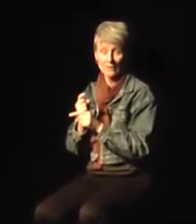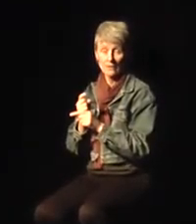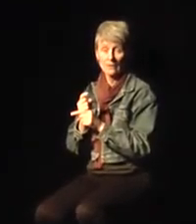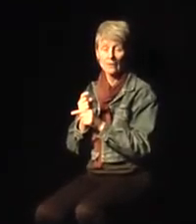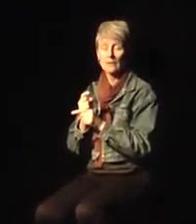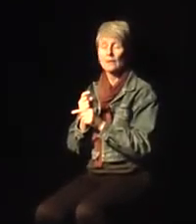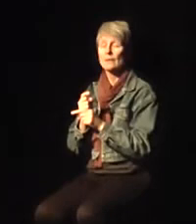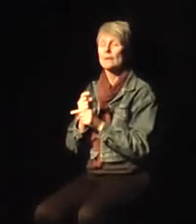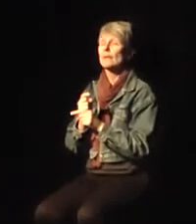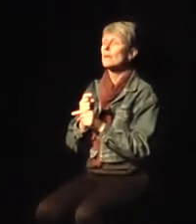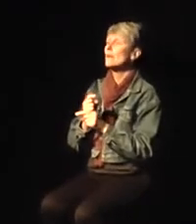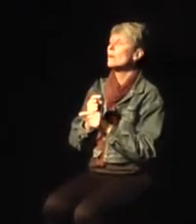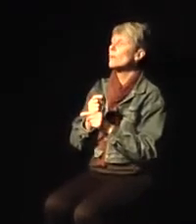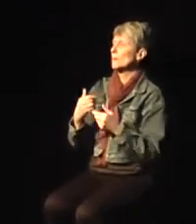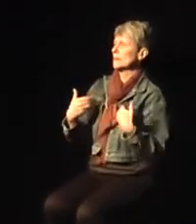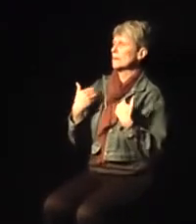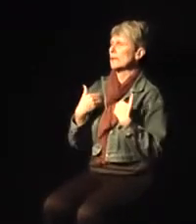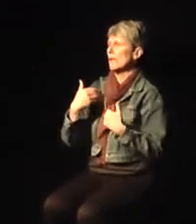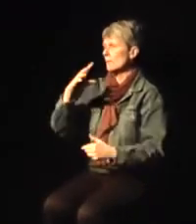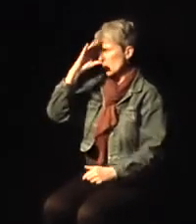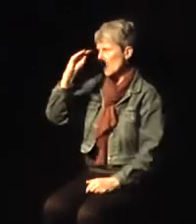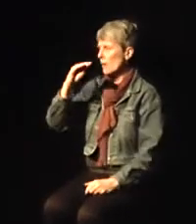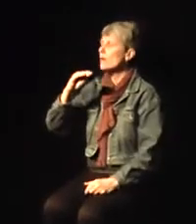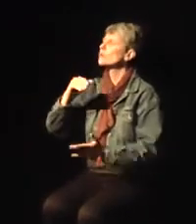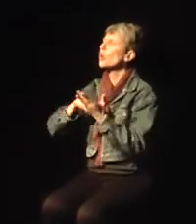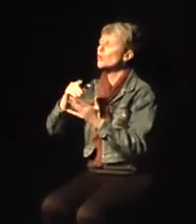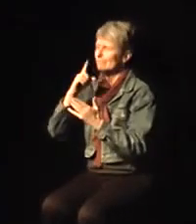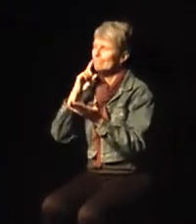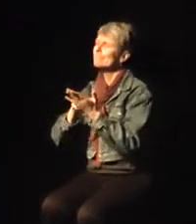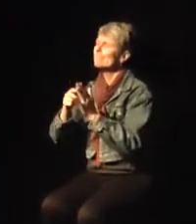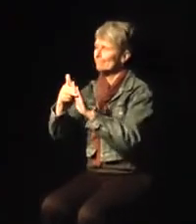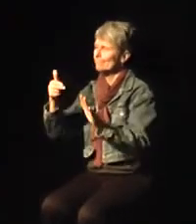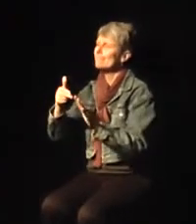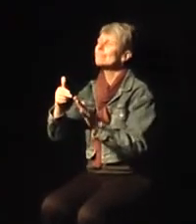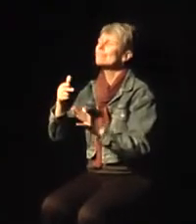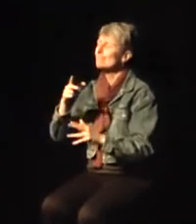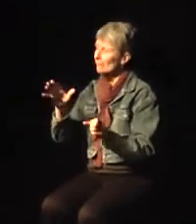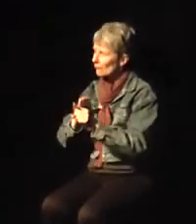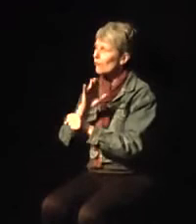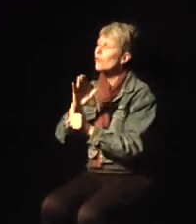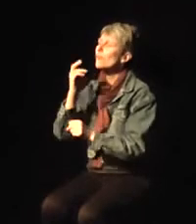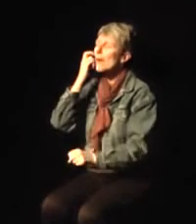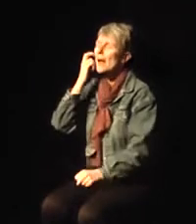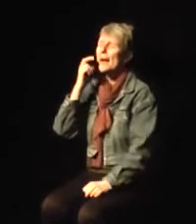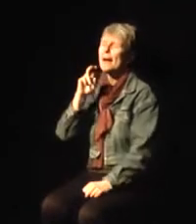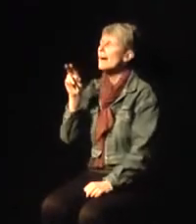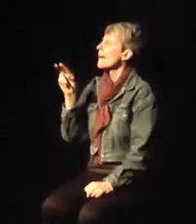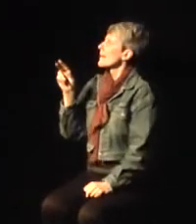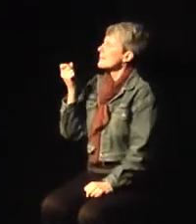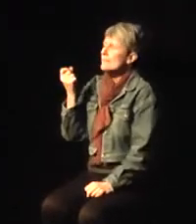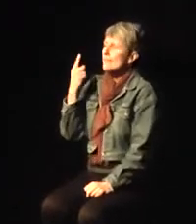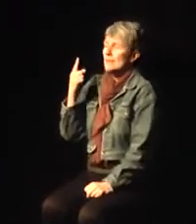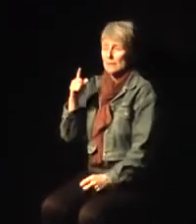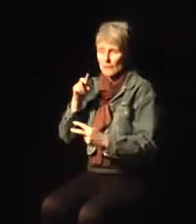I was diagnosed early in my life, legally blind. I didn't really understand this at the time. Even though I had trouble seeing, I